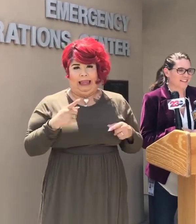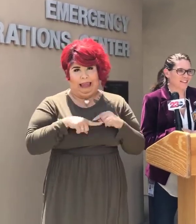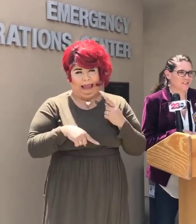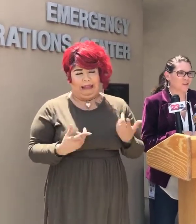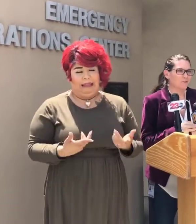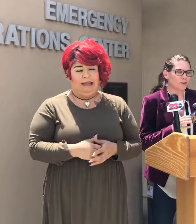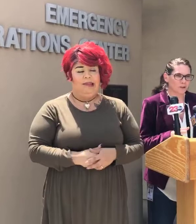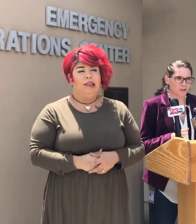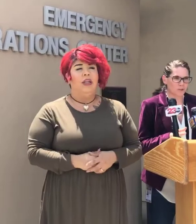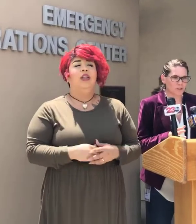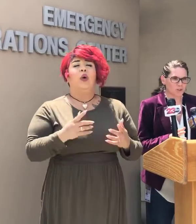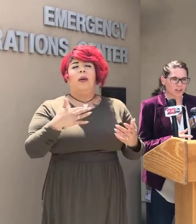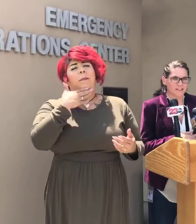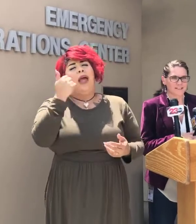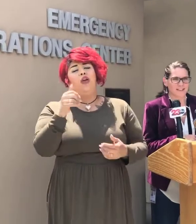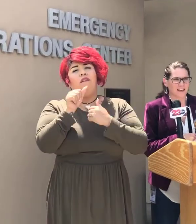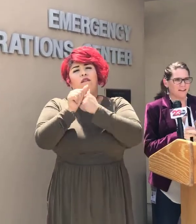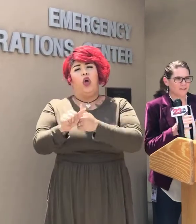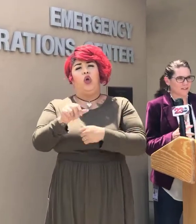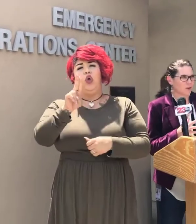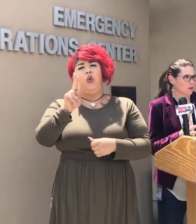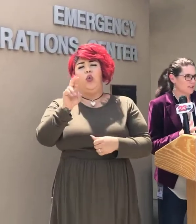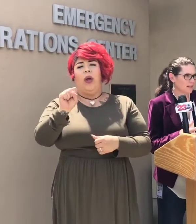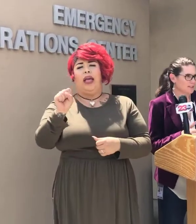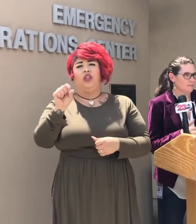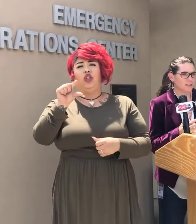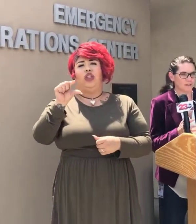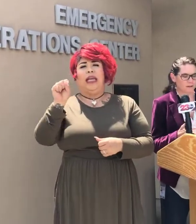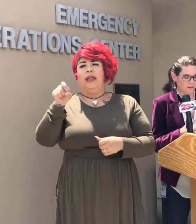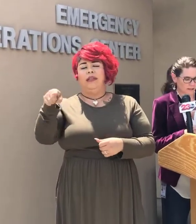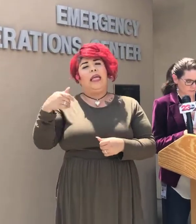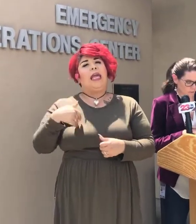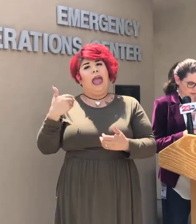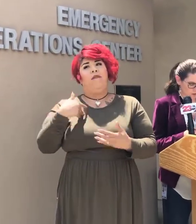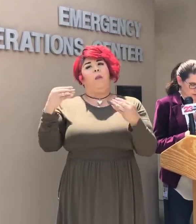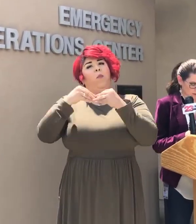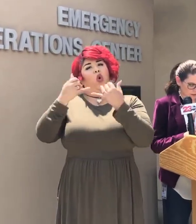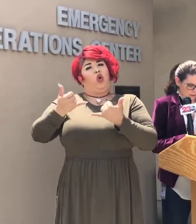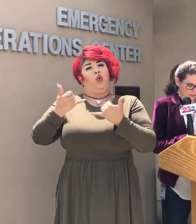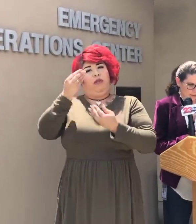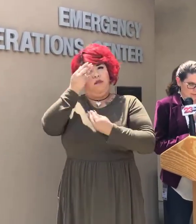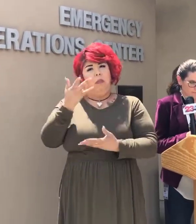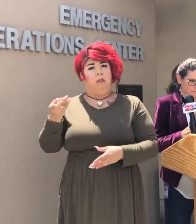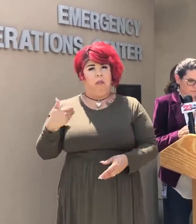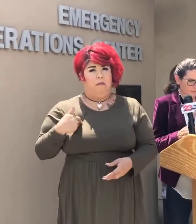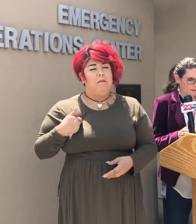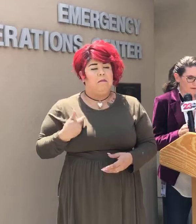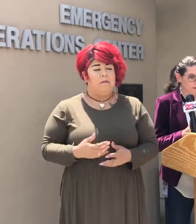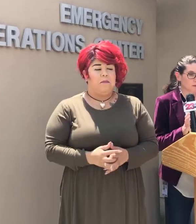prediction. So follow the USGS. They have the current activity and all that information.